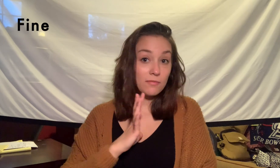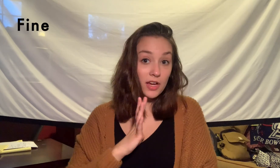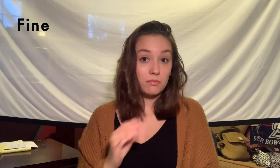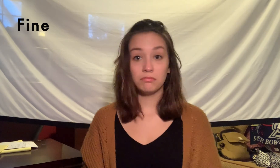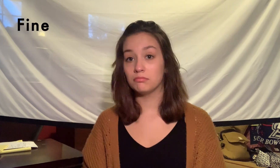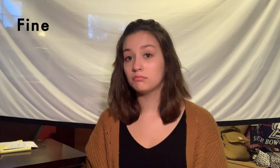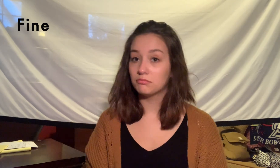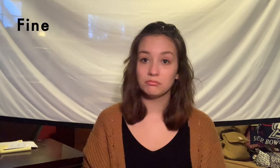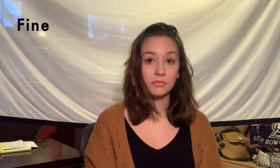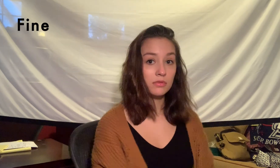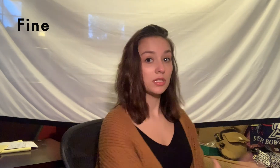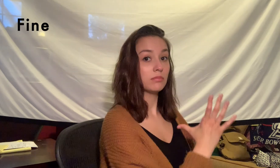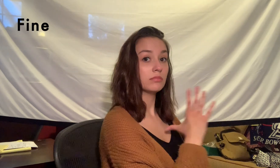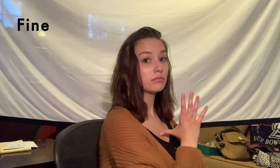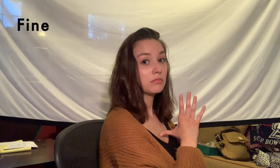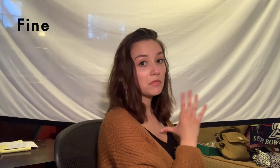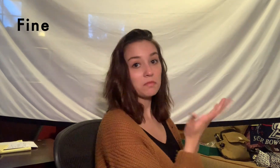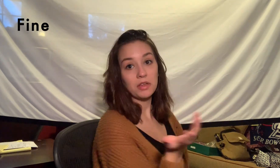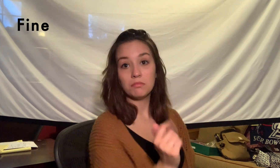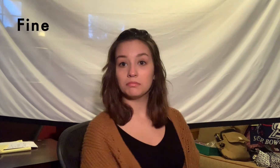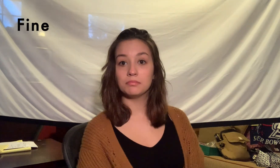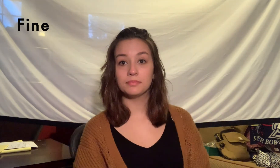fine. I'm fine.